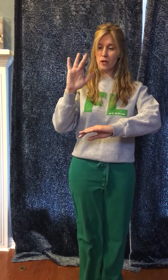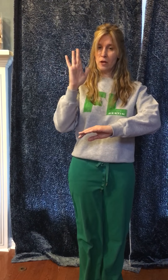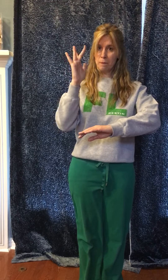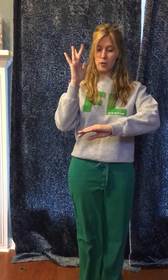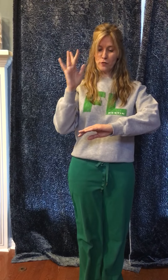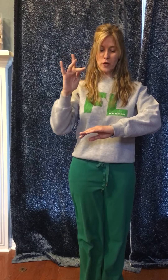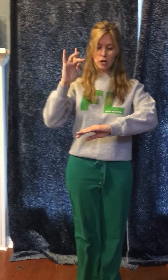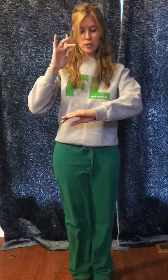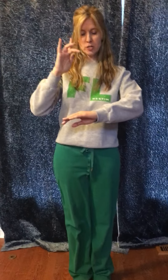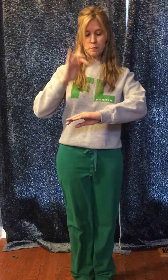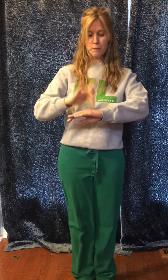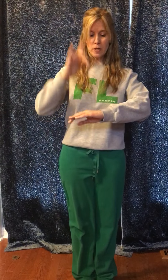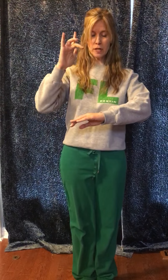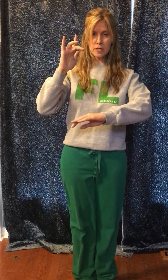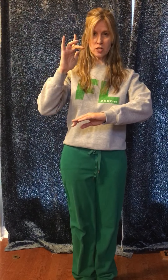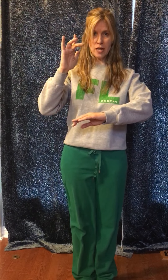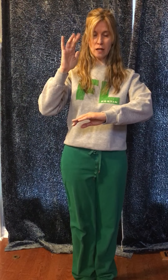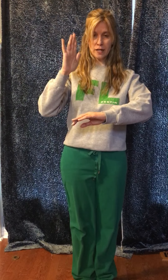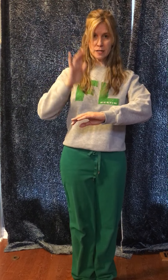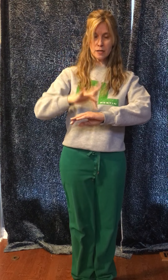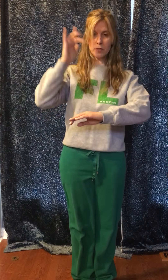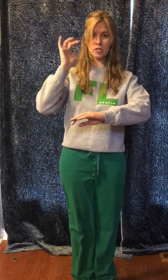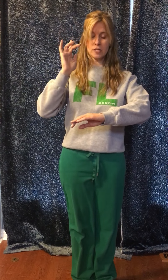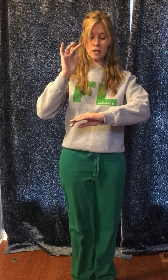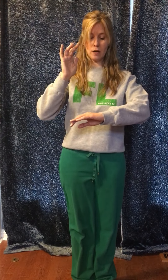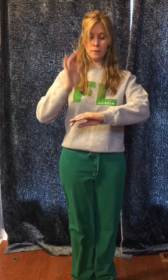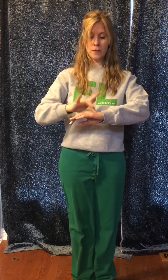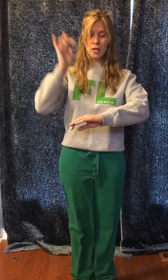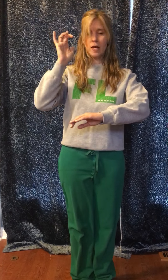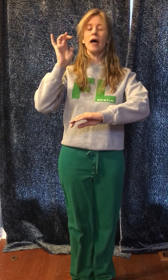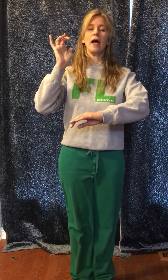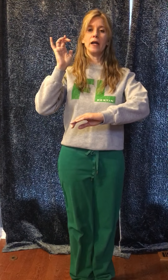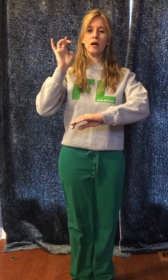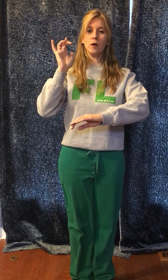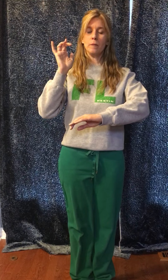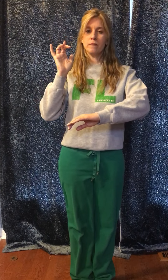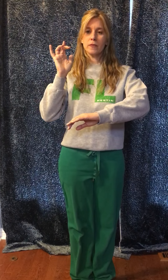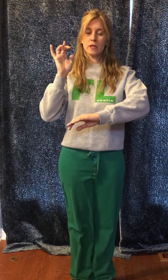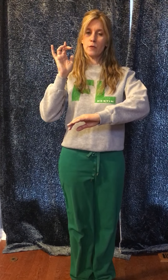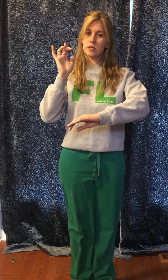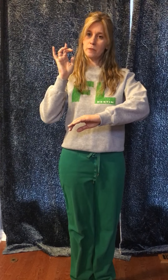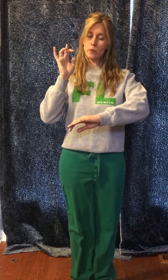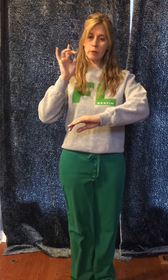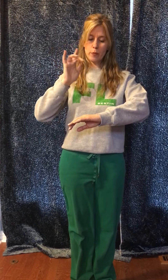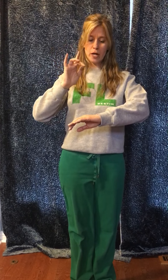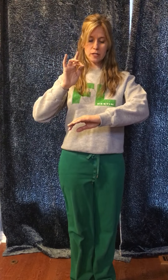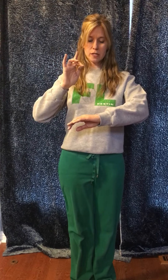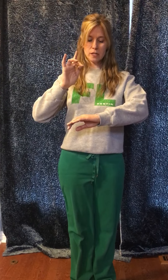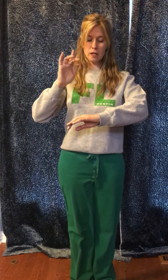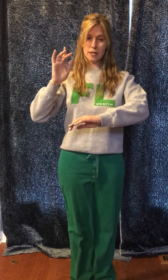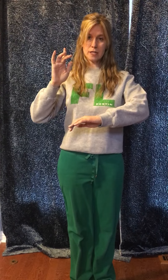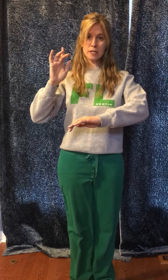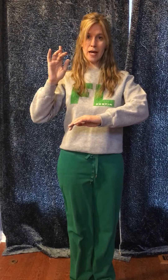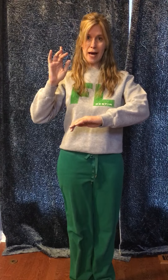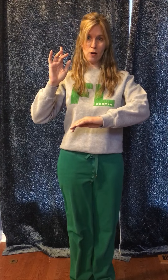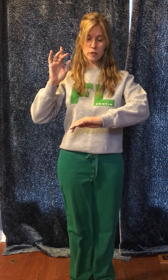middle finger and just barely touch that, like something just stung them. And they were tempted when we practiced this in class to say ow, so